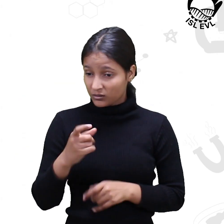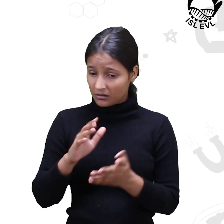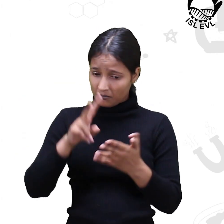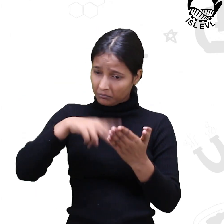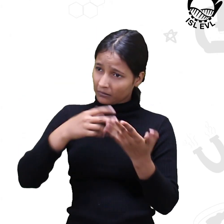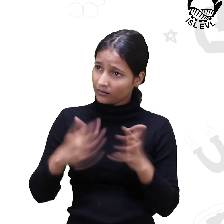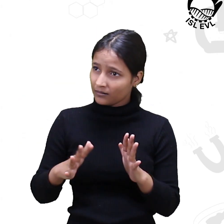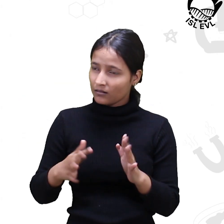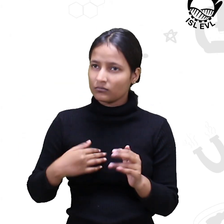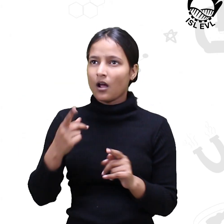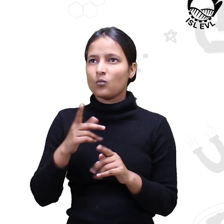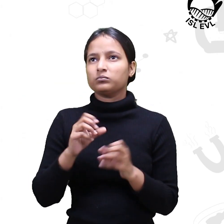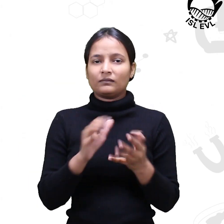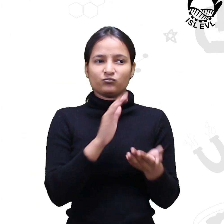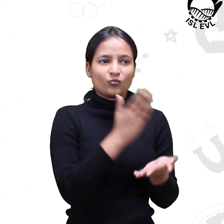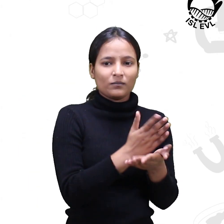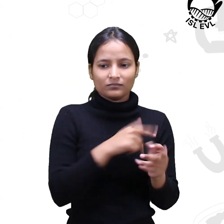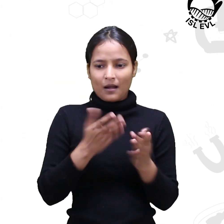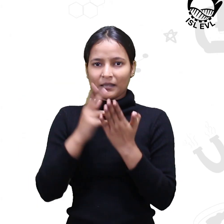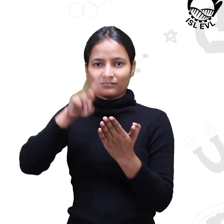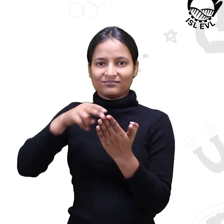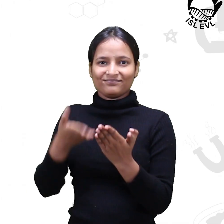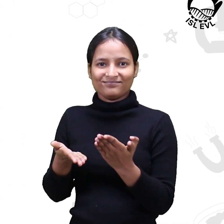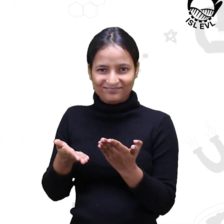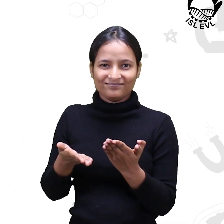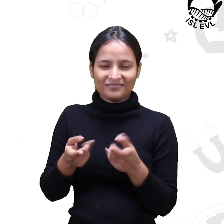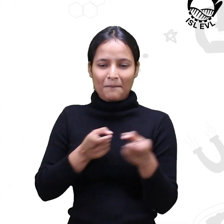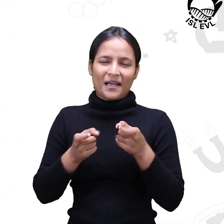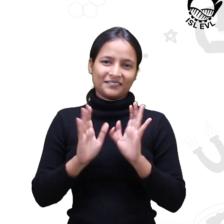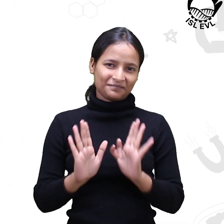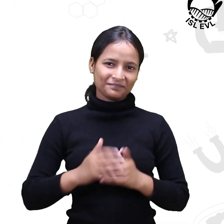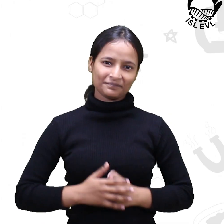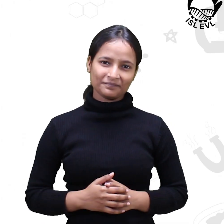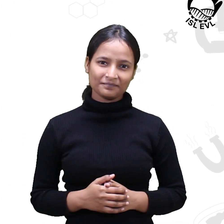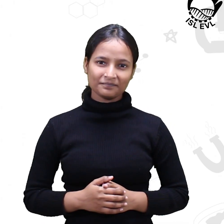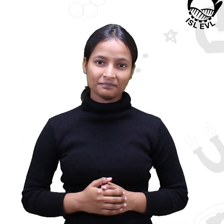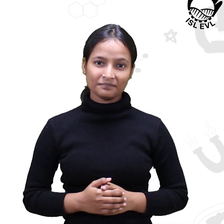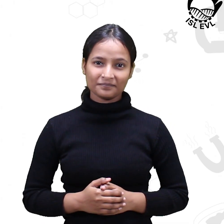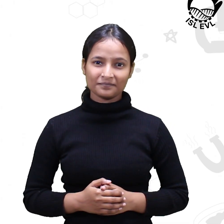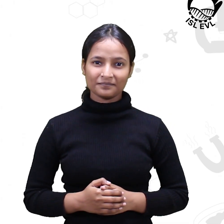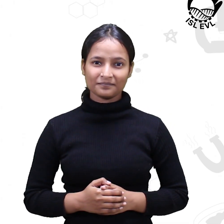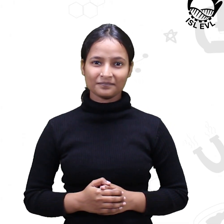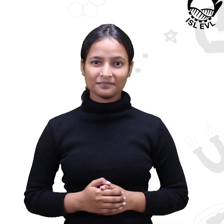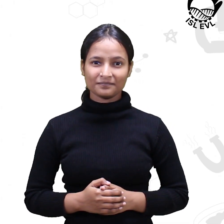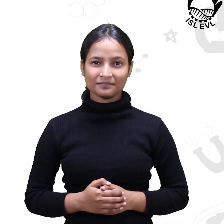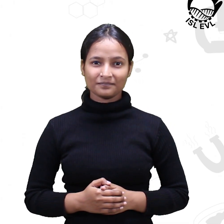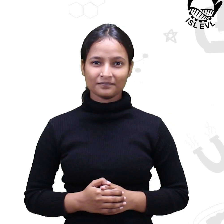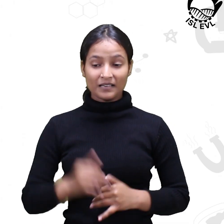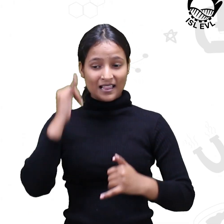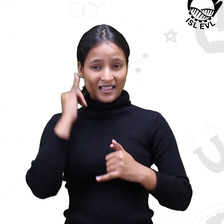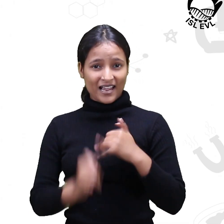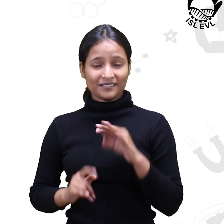The next 3.5 hours was gone. So that's how it is. Lastly, as we all